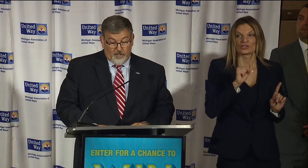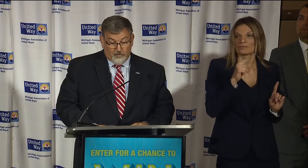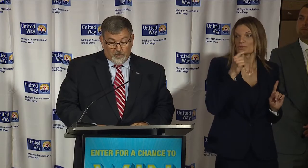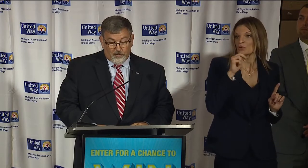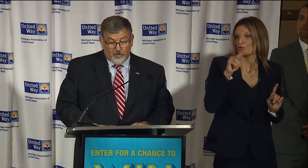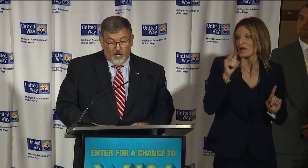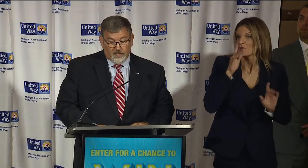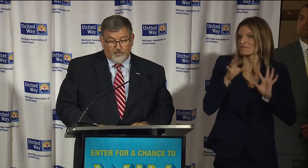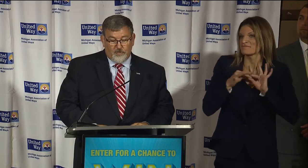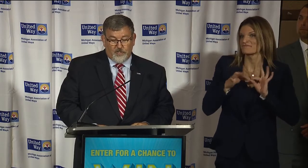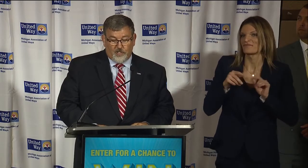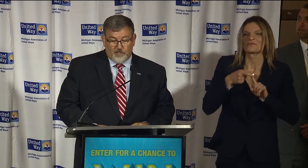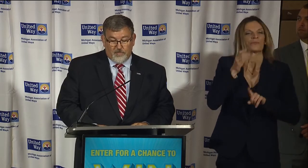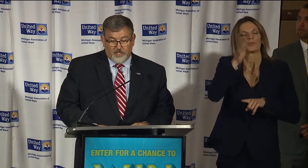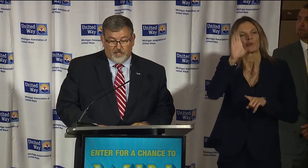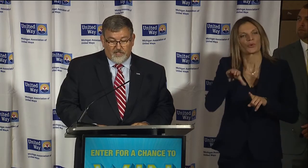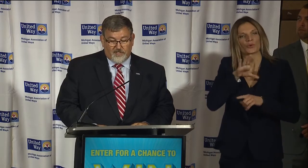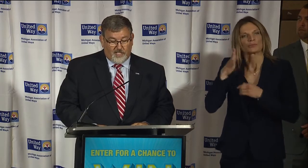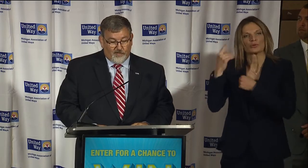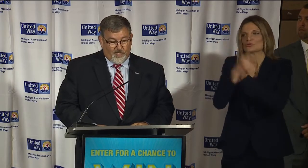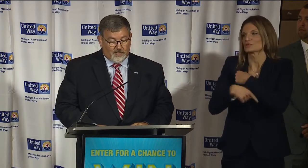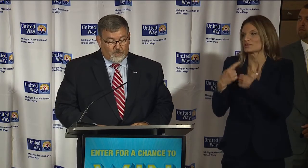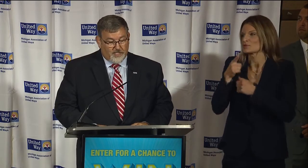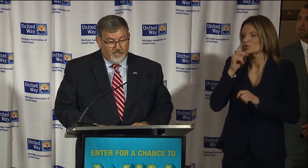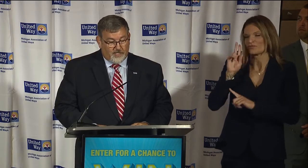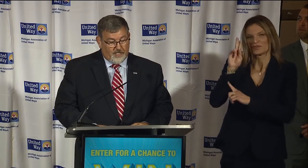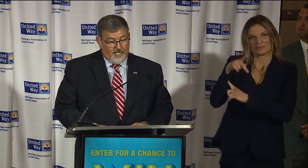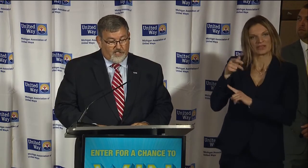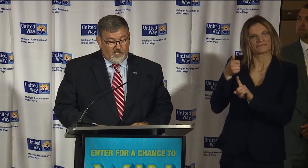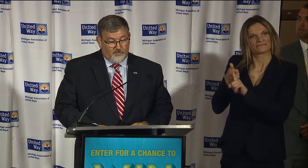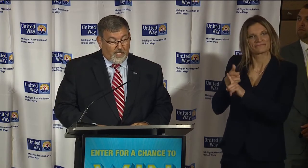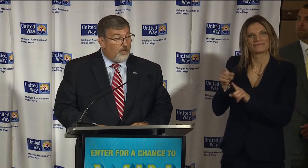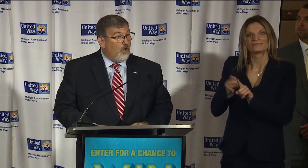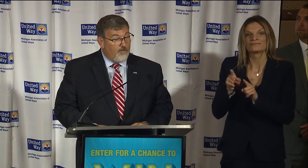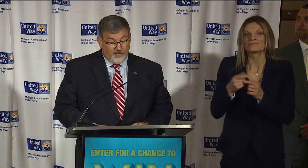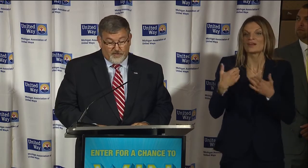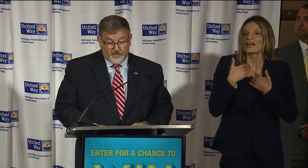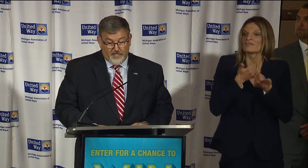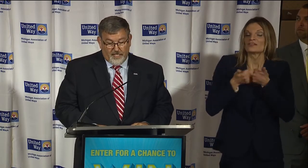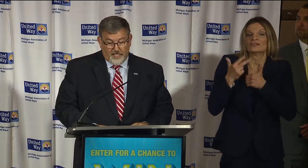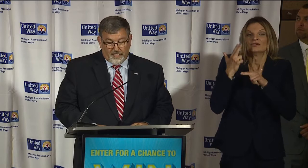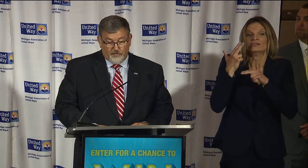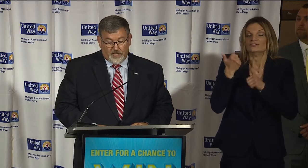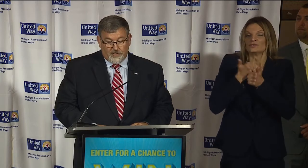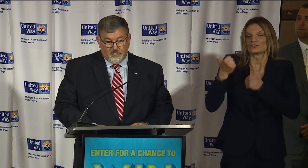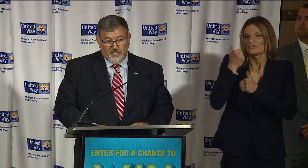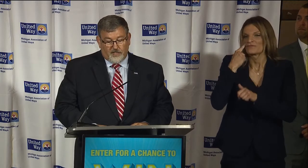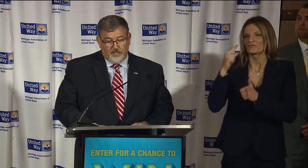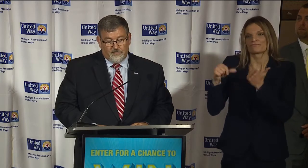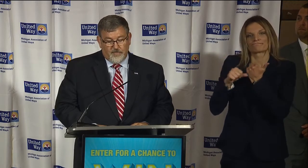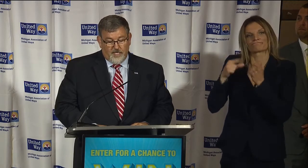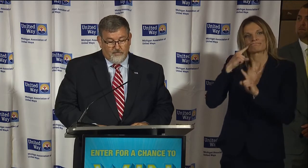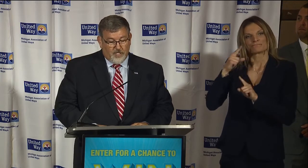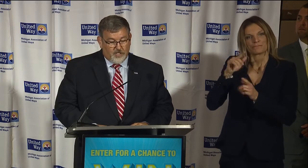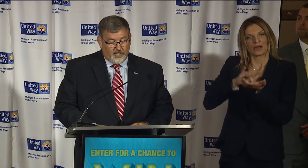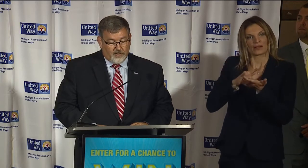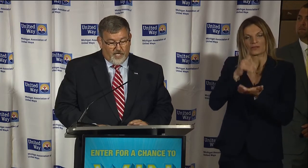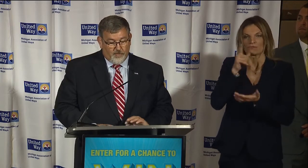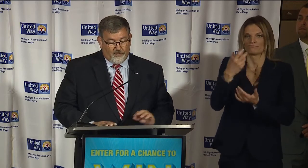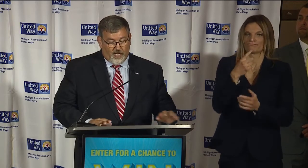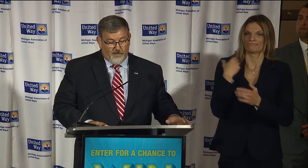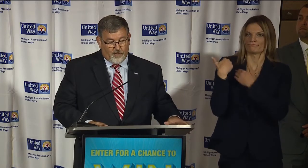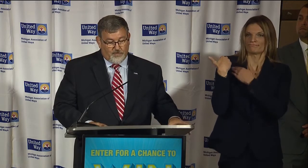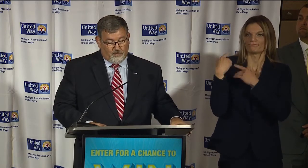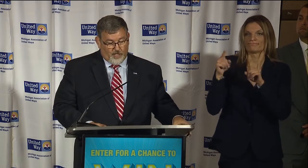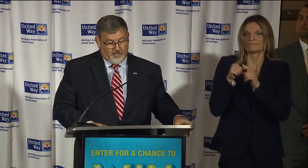Grant, Blue Cross Blue Shield of Michigan's Senior Vice President and Chief Medical Officer, and Richard Studley, Michigan